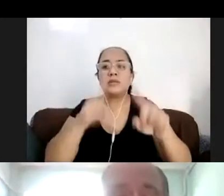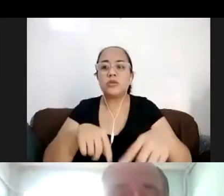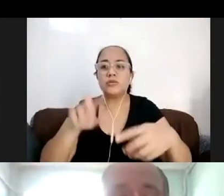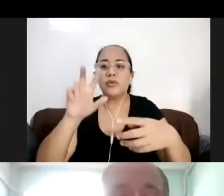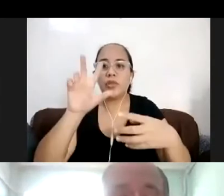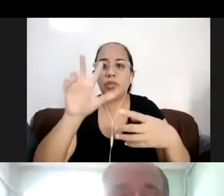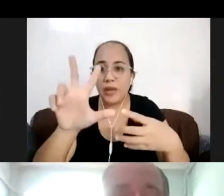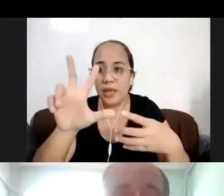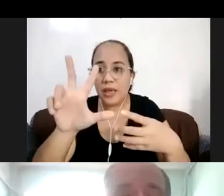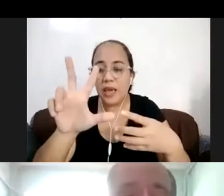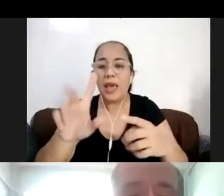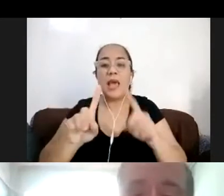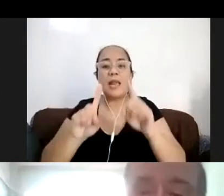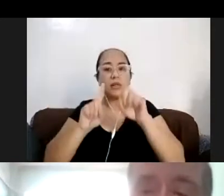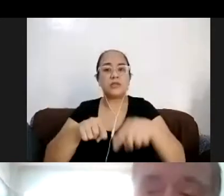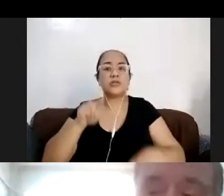and 4.